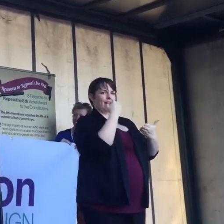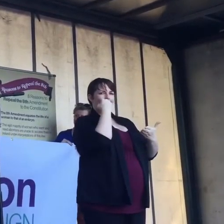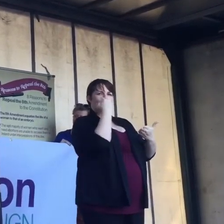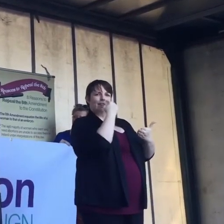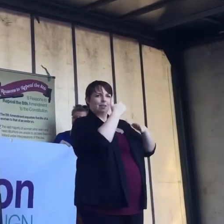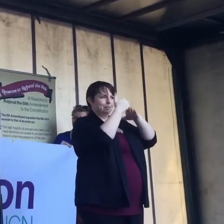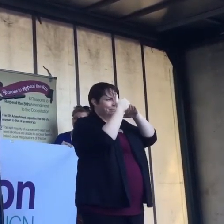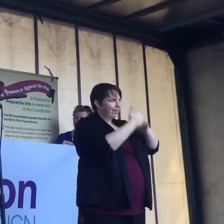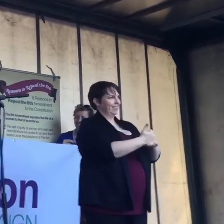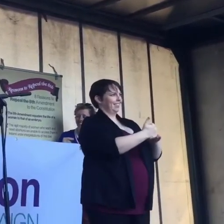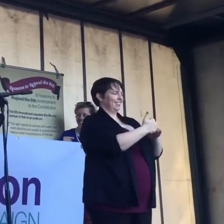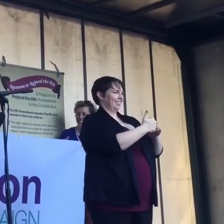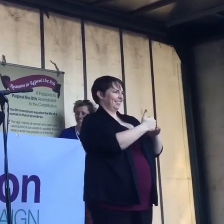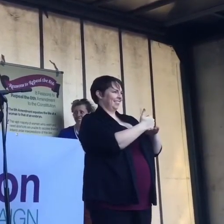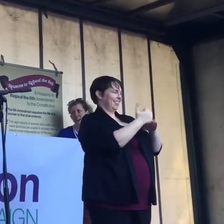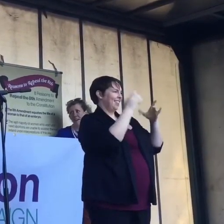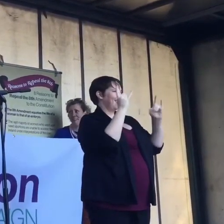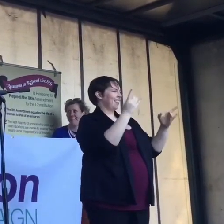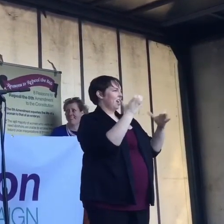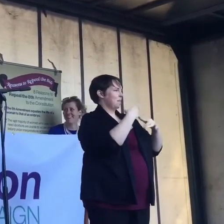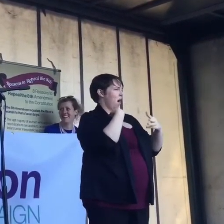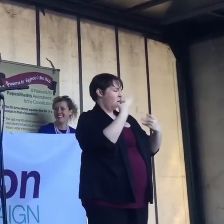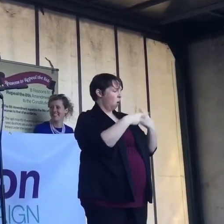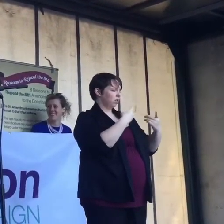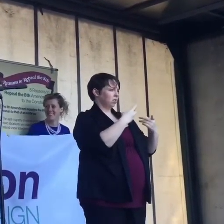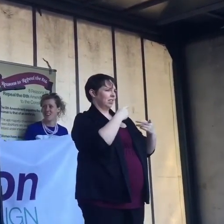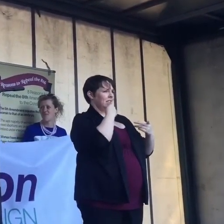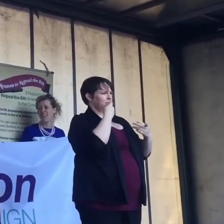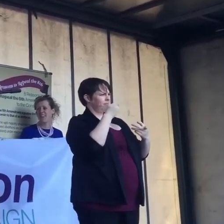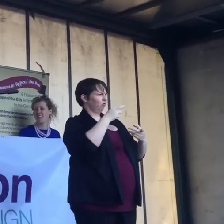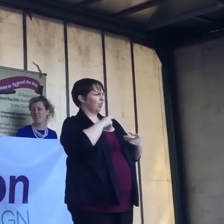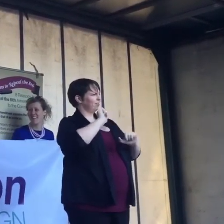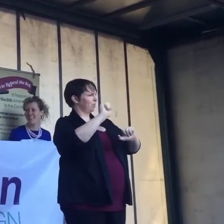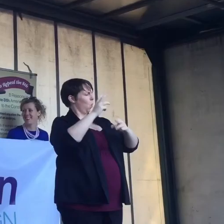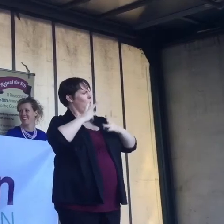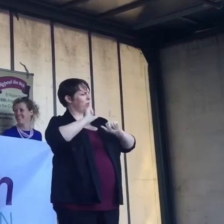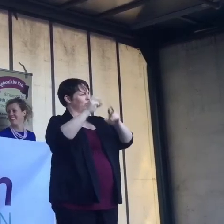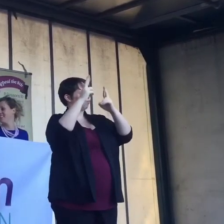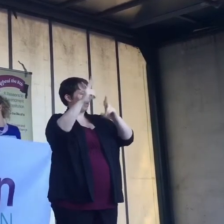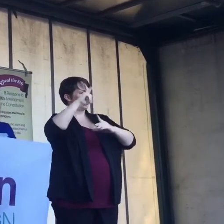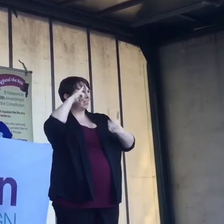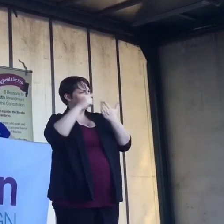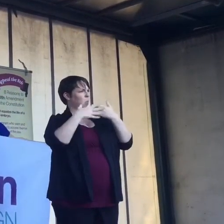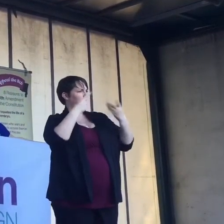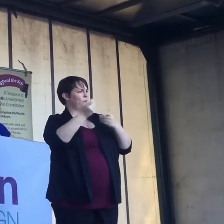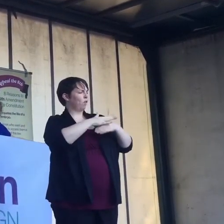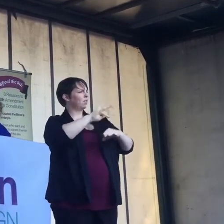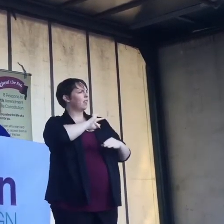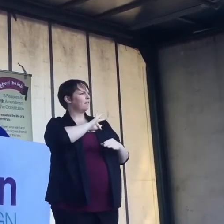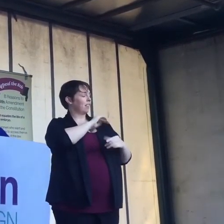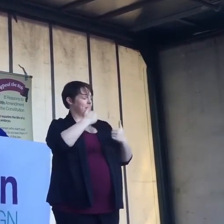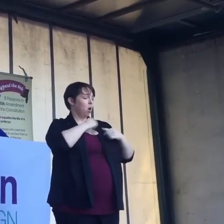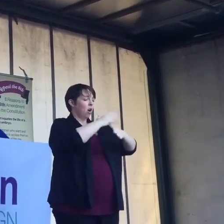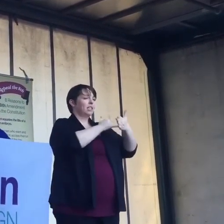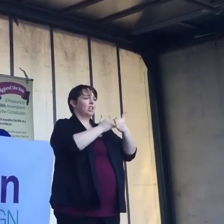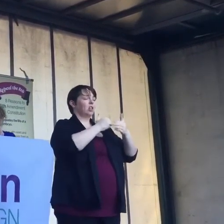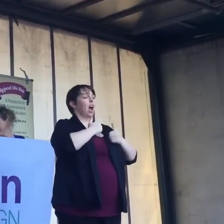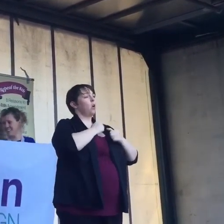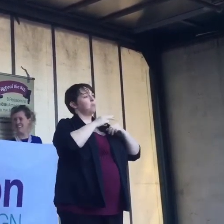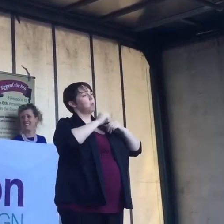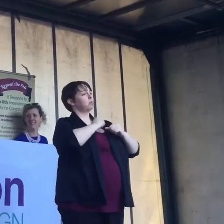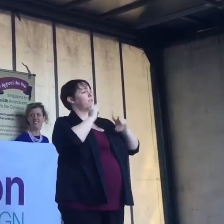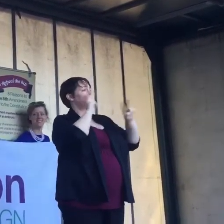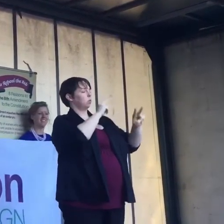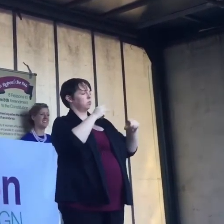reproductive health care. We would always argue that it is a woman's right to choose, and that is the basic premise of our organization.